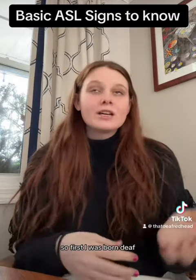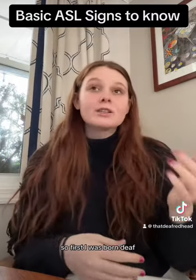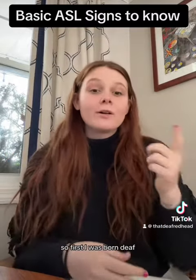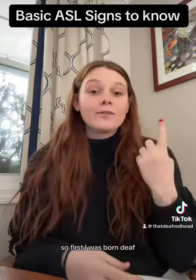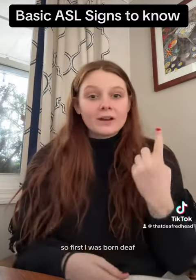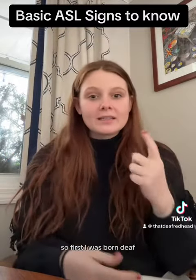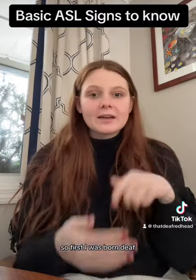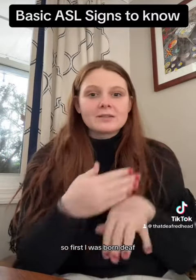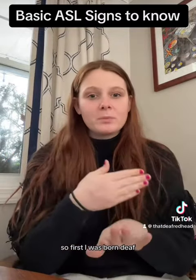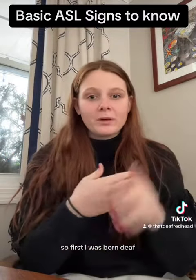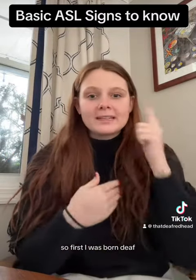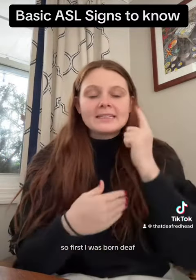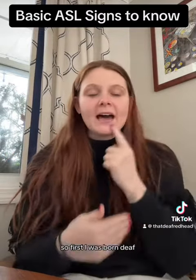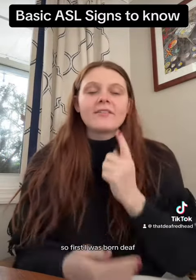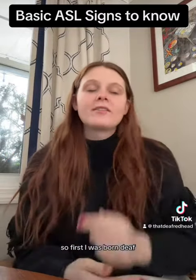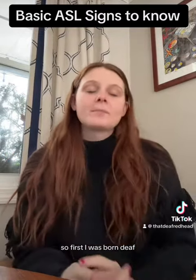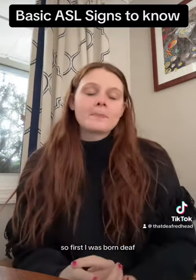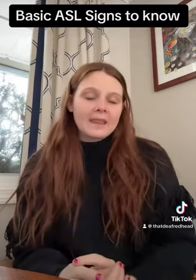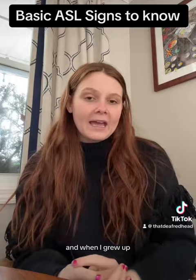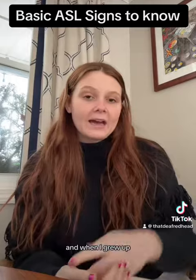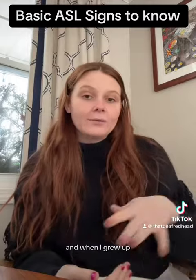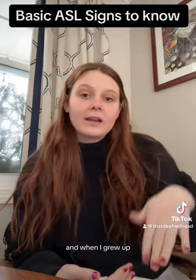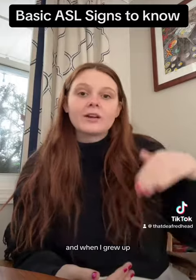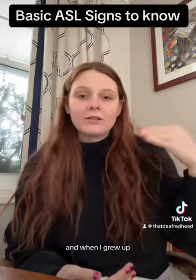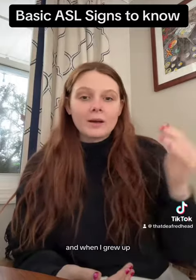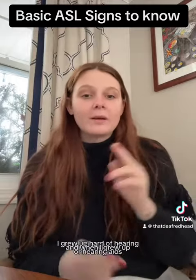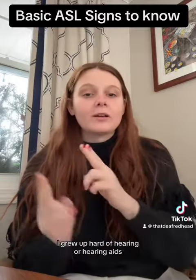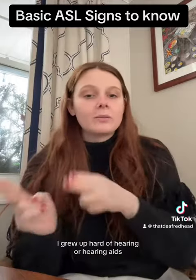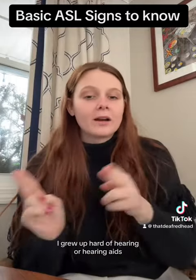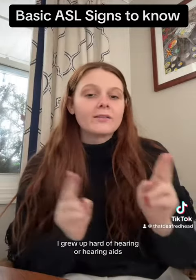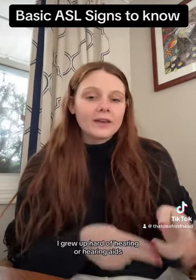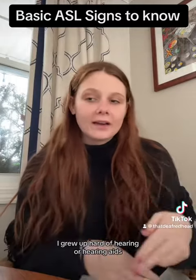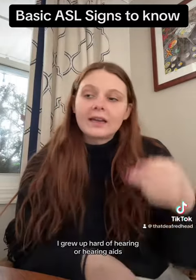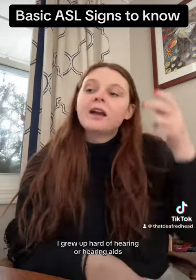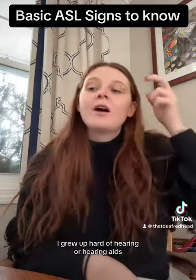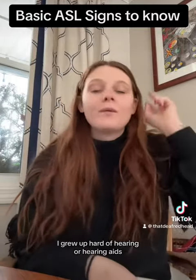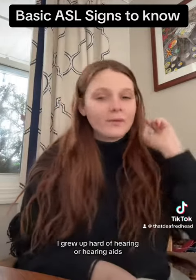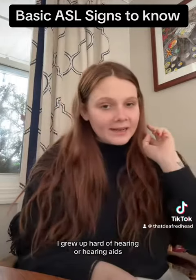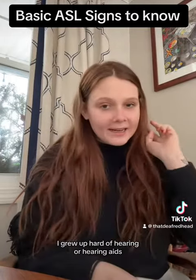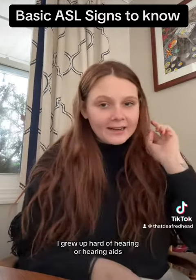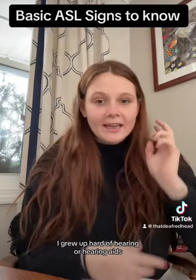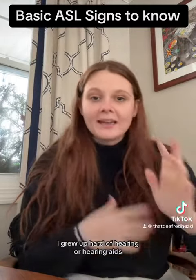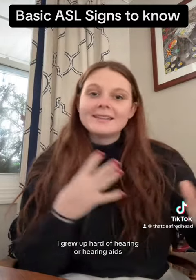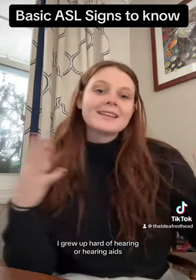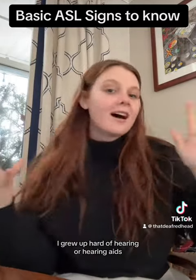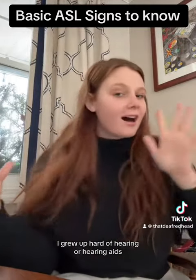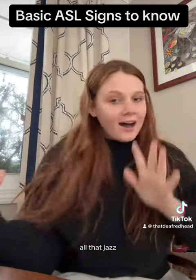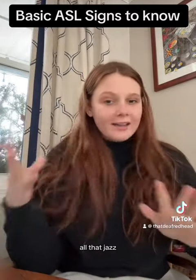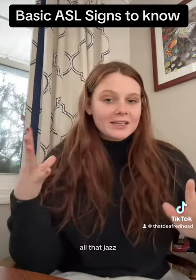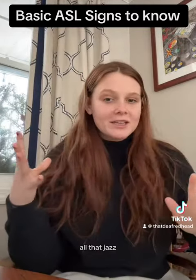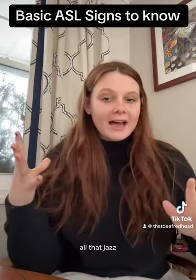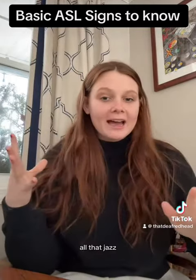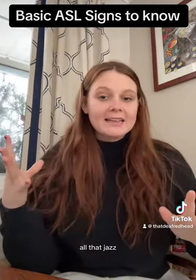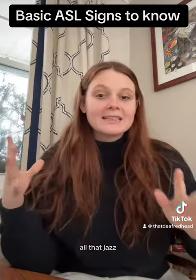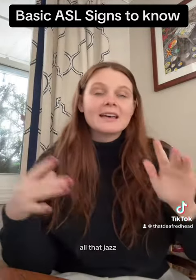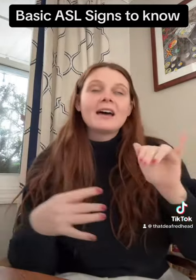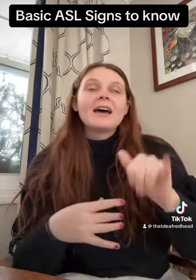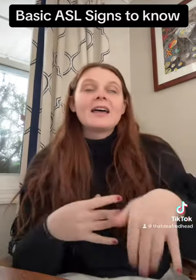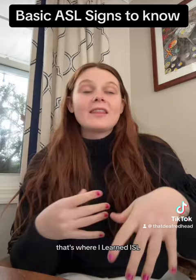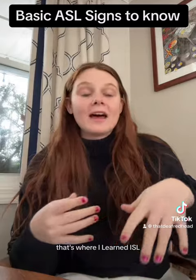So first, I was born deaf, and when I grew up hard of hearing or hearing aids, all that jazz. That's